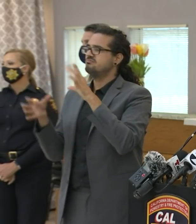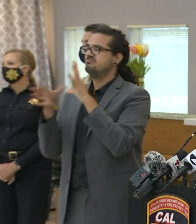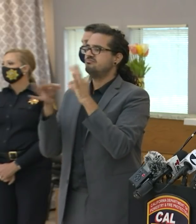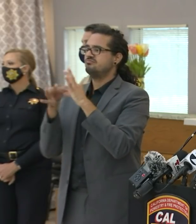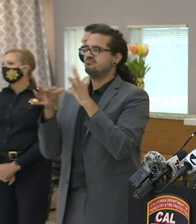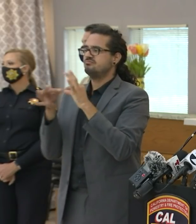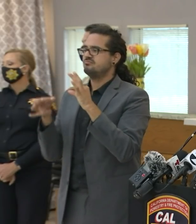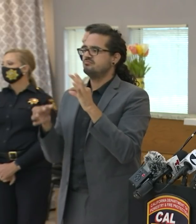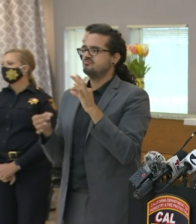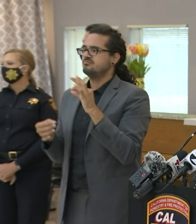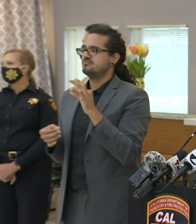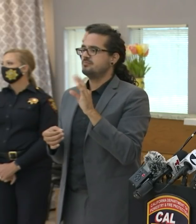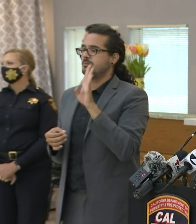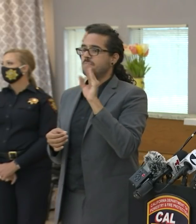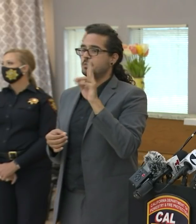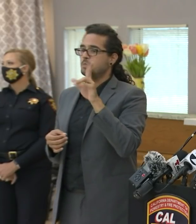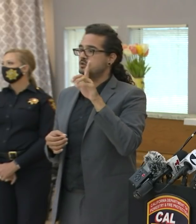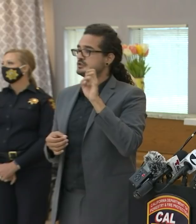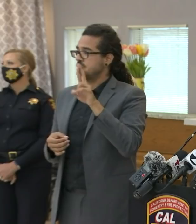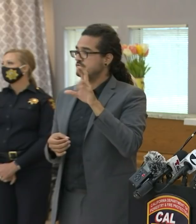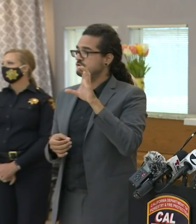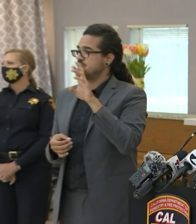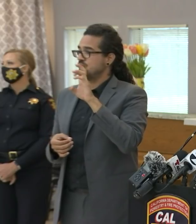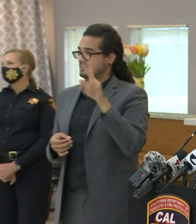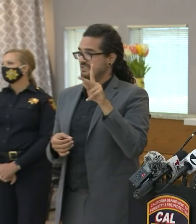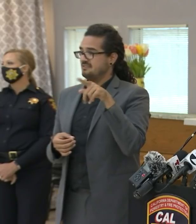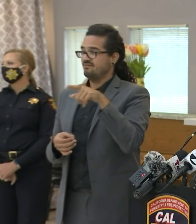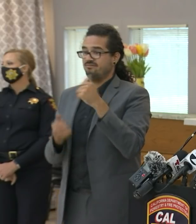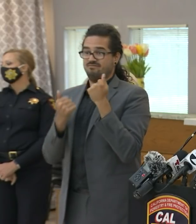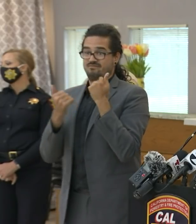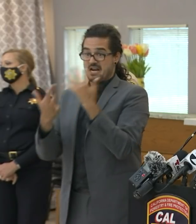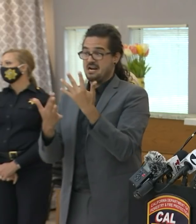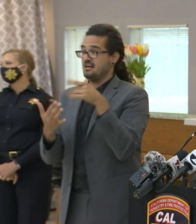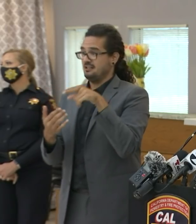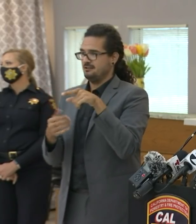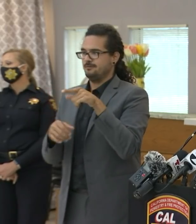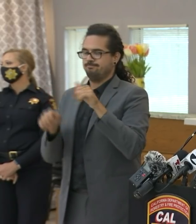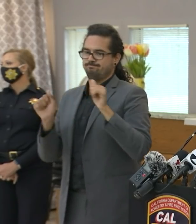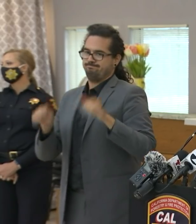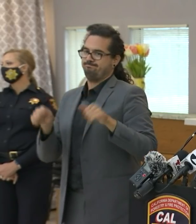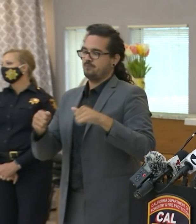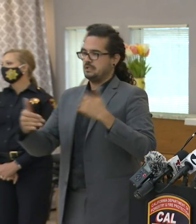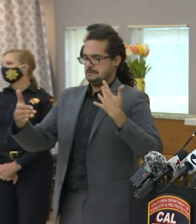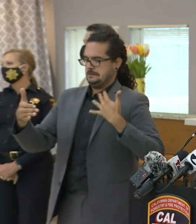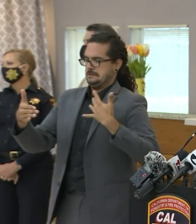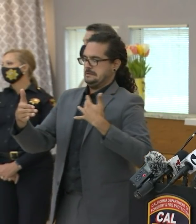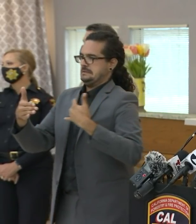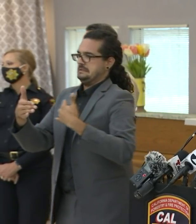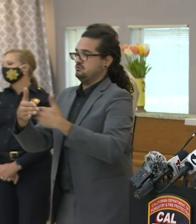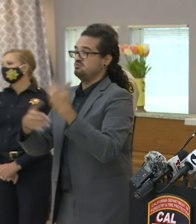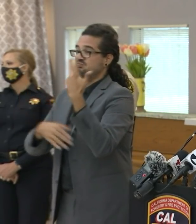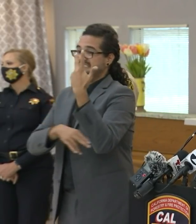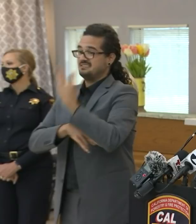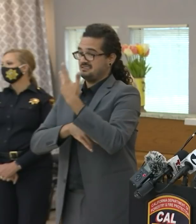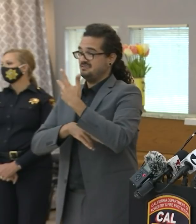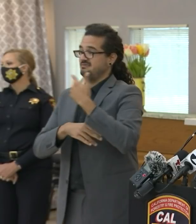Creek, the fire is expected to come there within the next few days, and that there's part of my earlier question